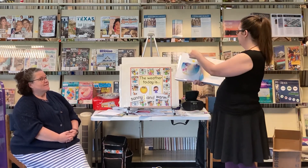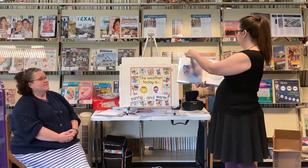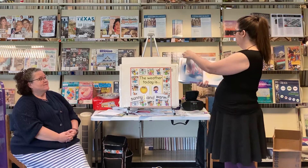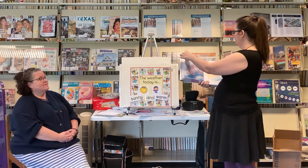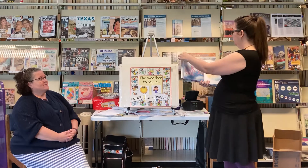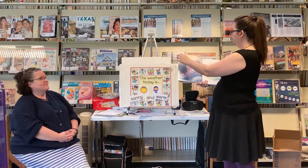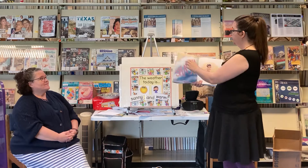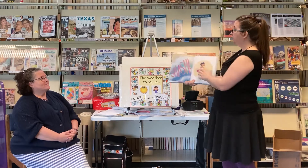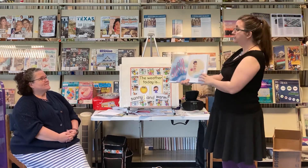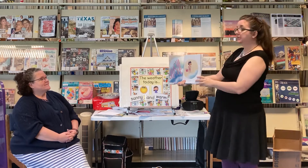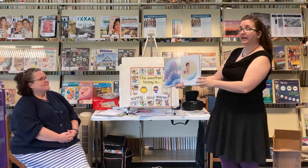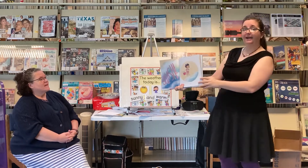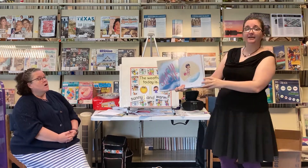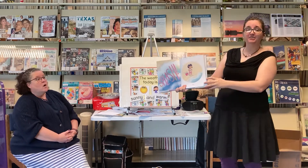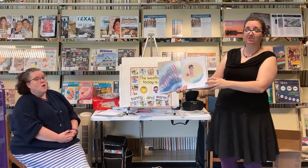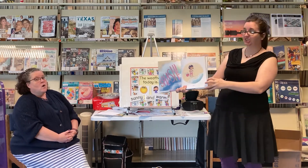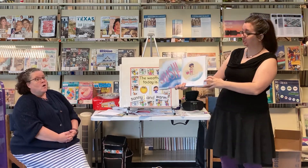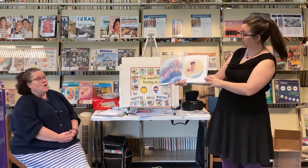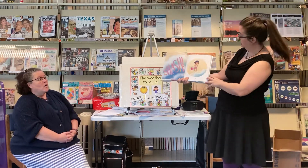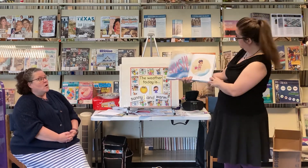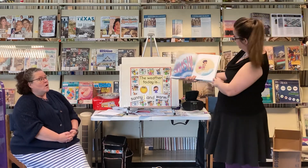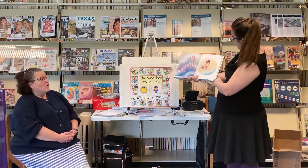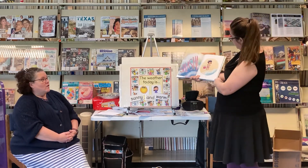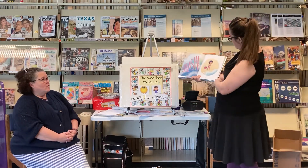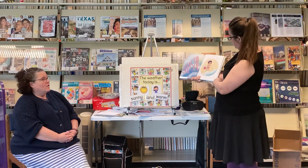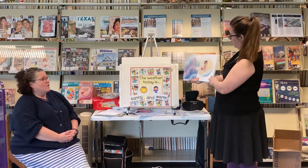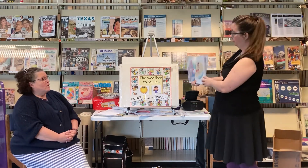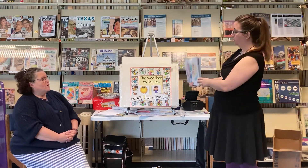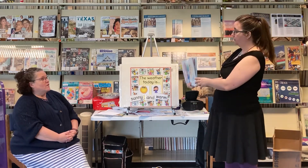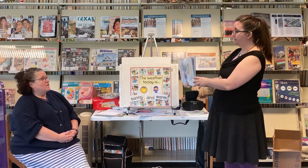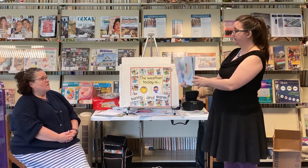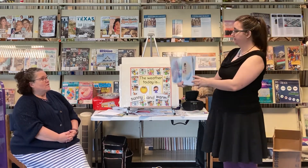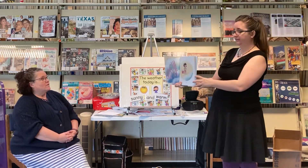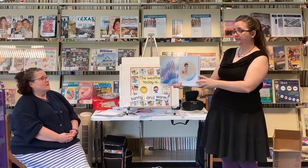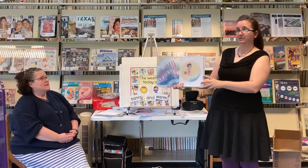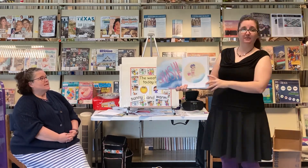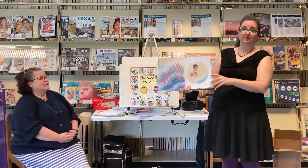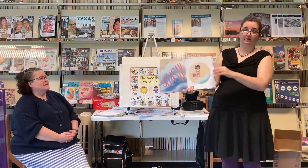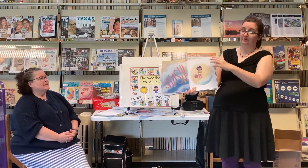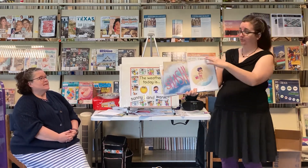see. Splash! Oh, nope. No. The ocean didn't help.